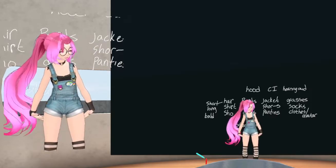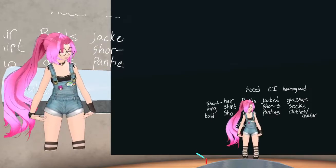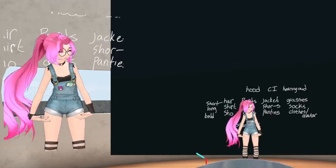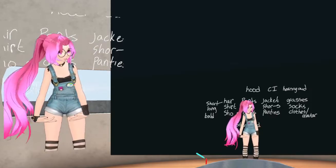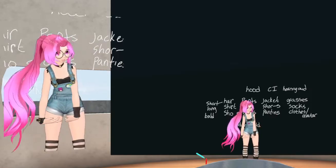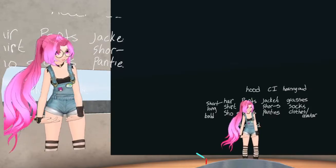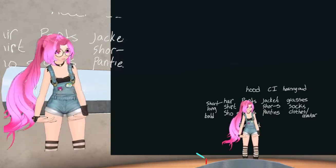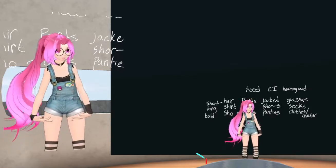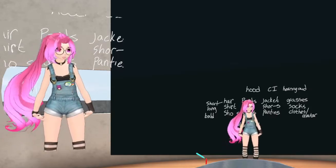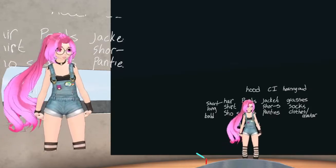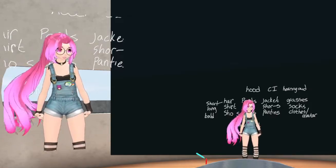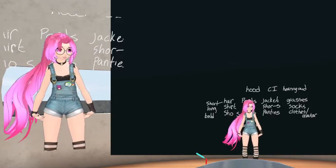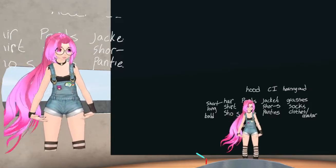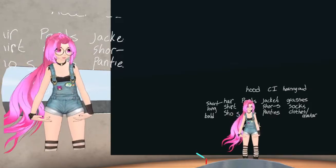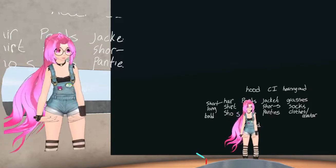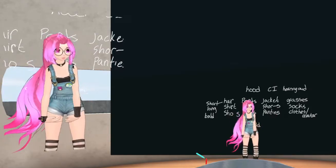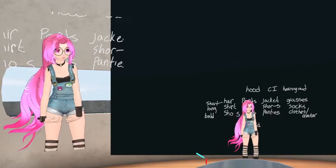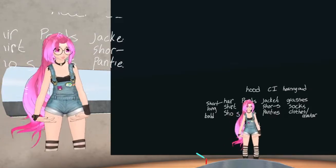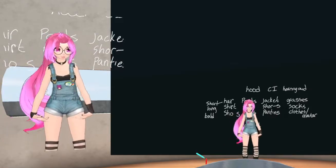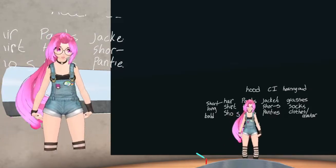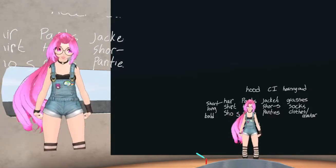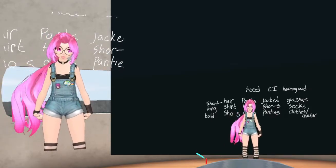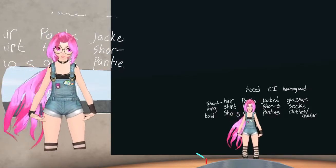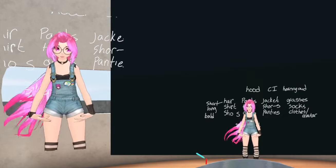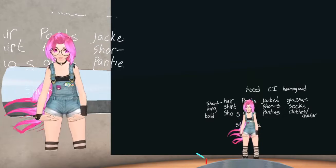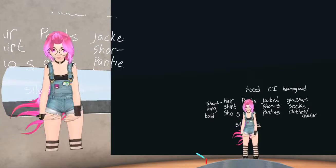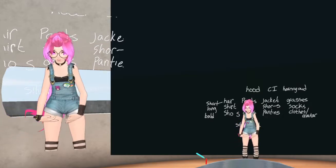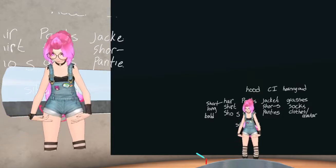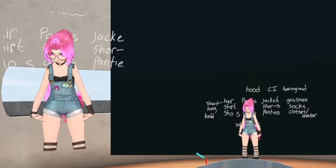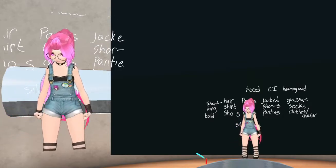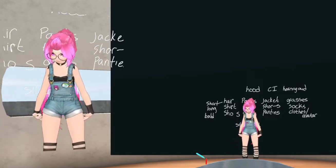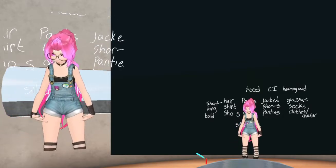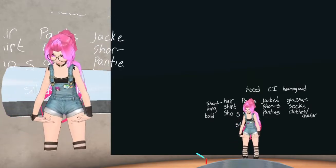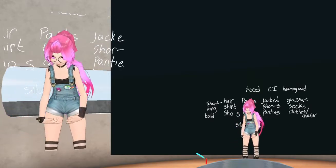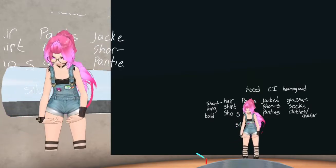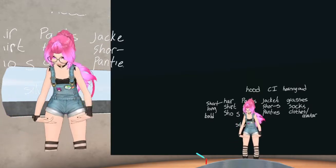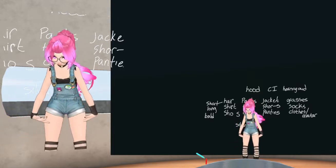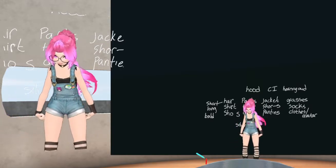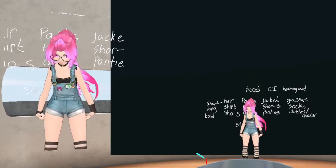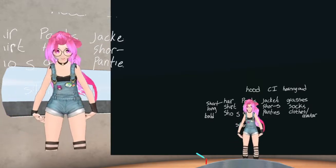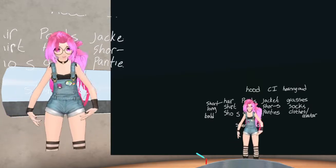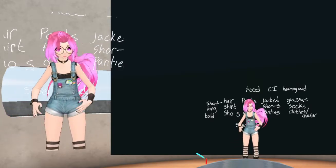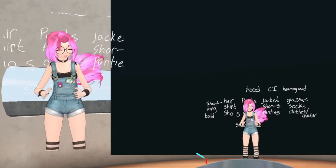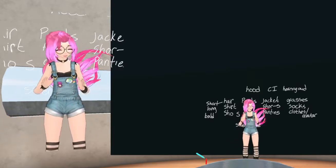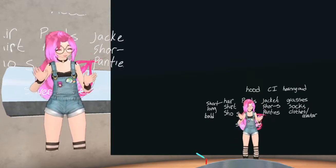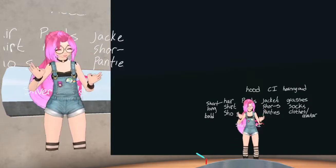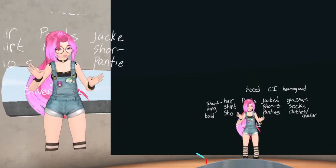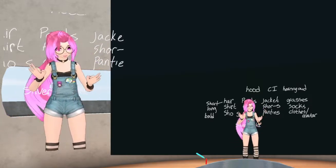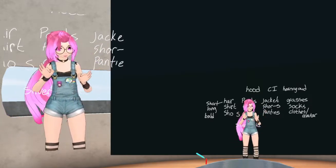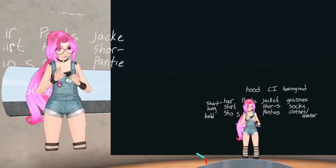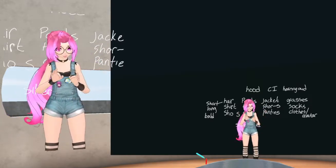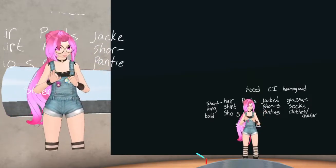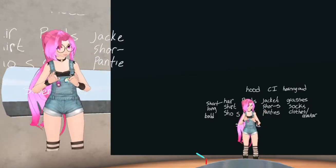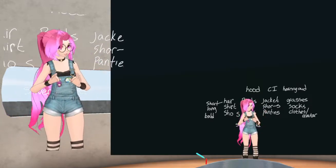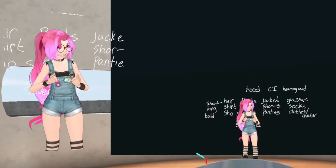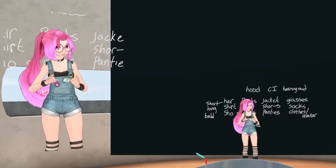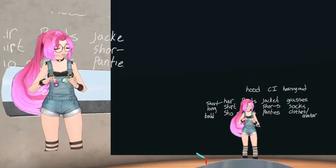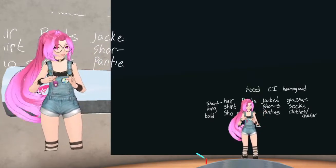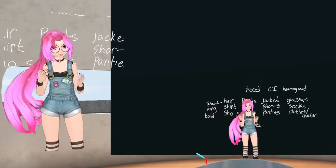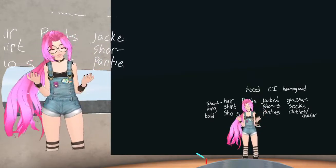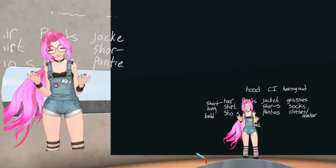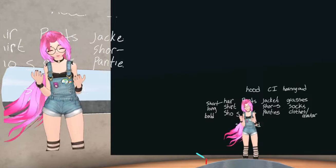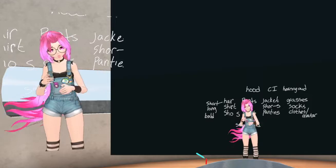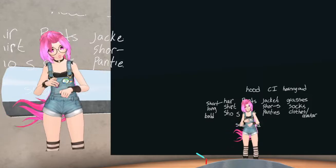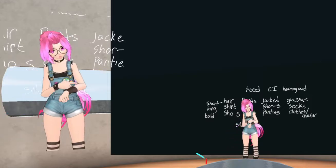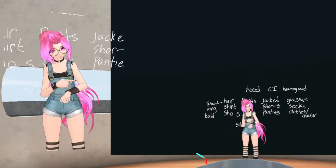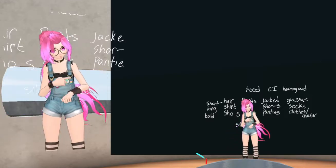how we're showing a short sleeve shirt or short hair. You're showing how short they are. And again, you could be really specific. So somebody could